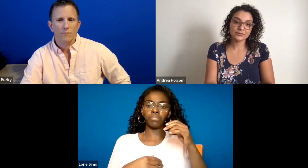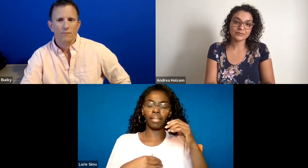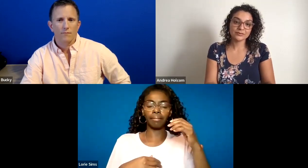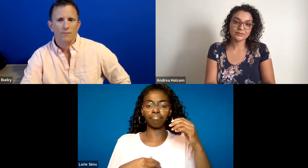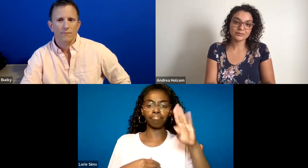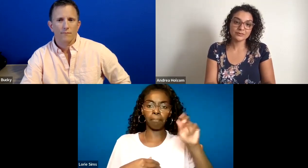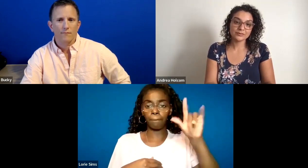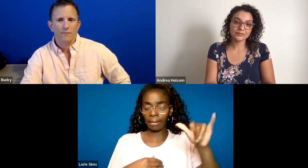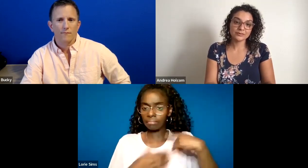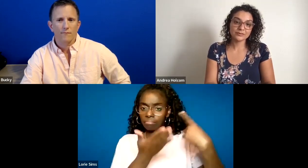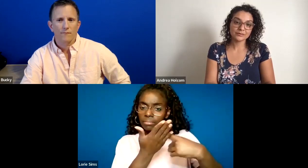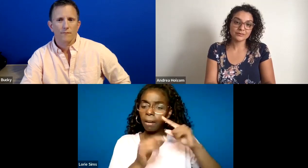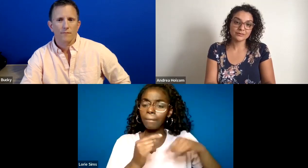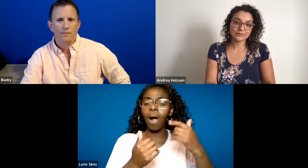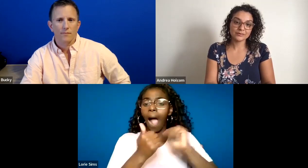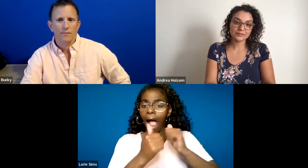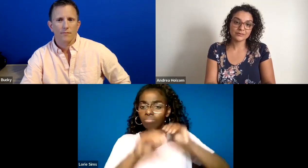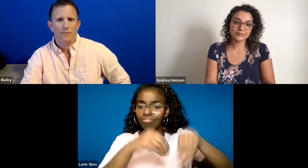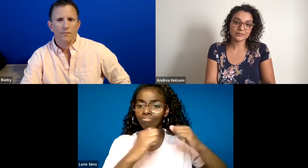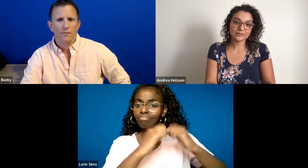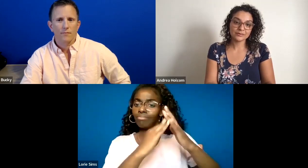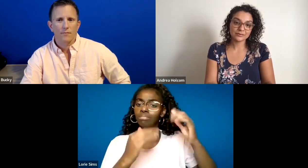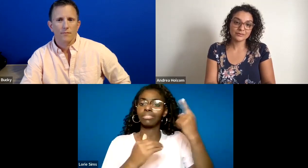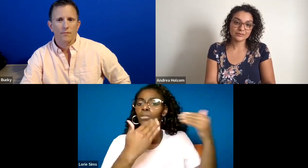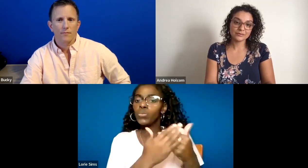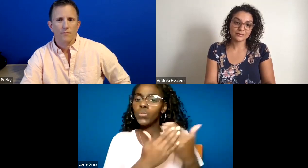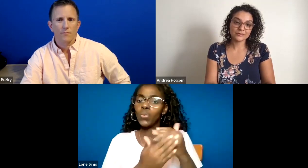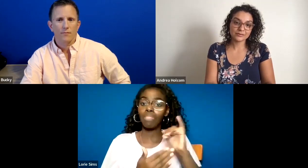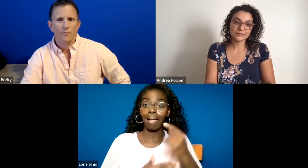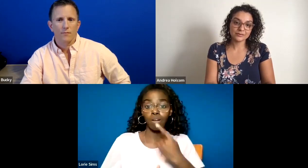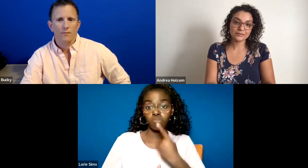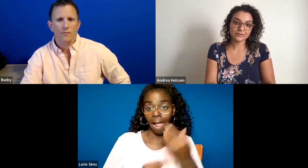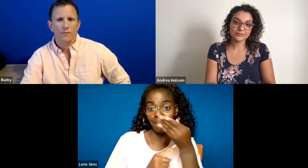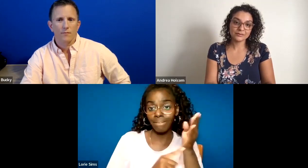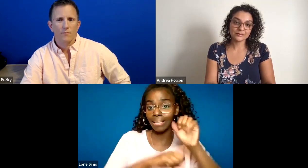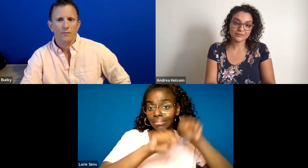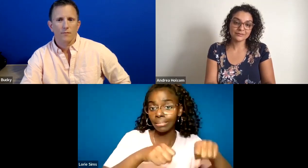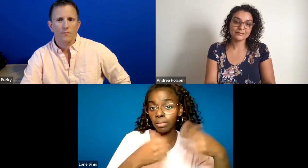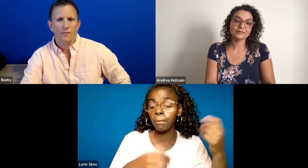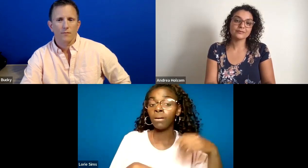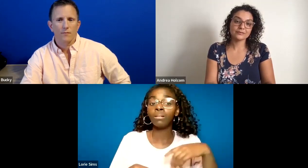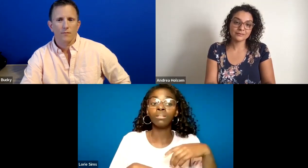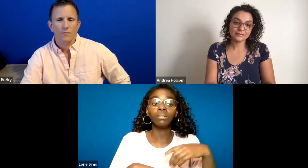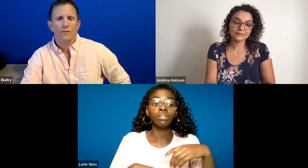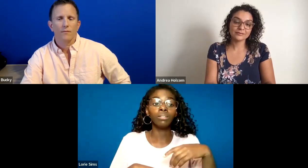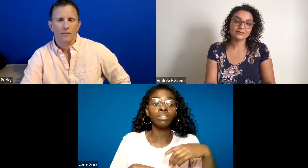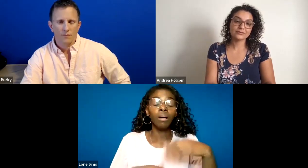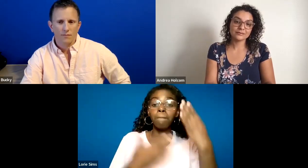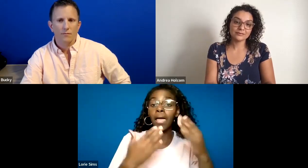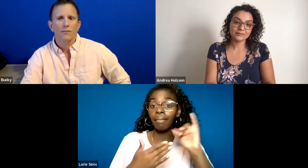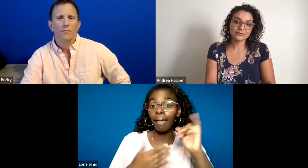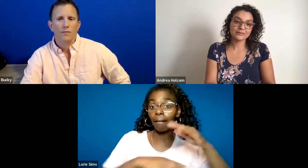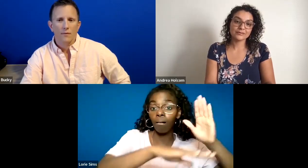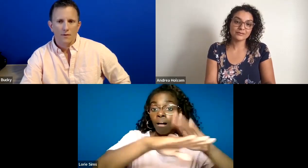systems are that are in place, and to discuss with other people how we begin to establish something new. How do we